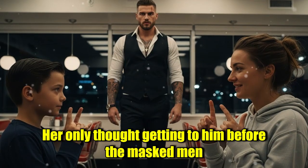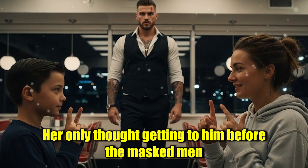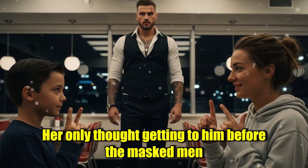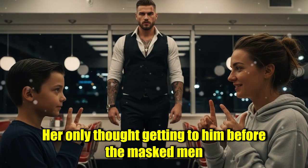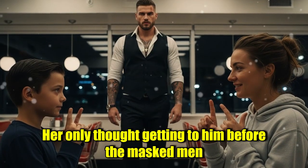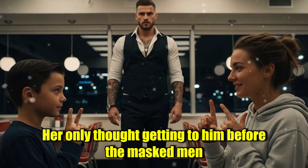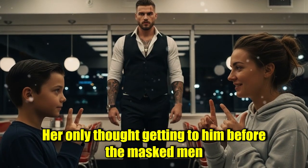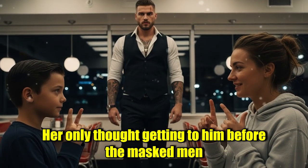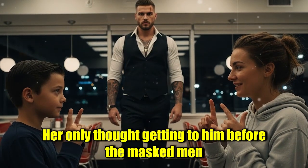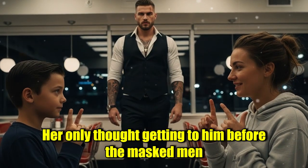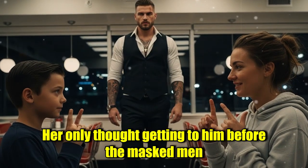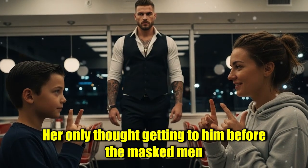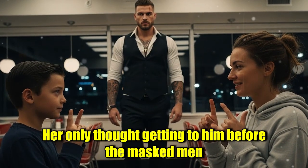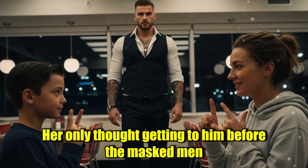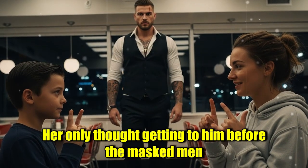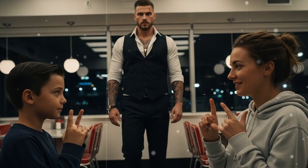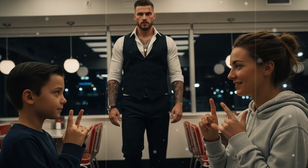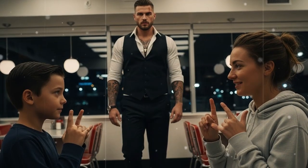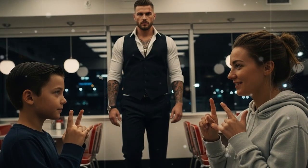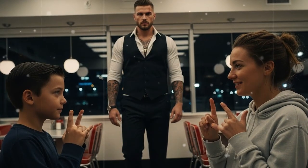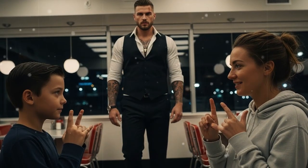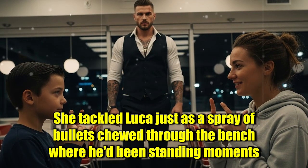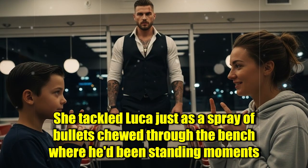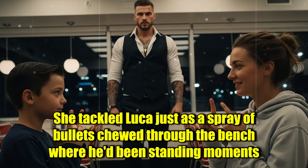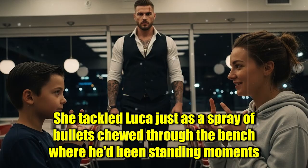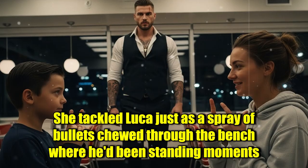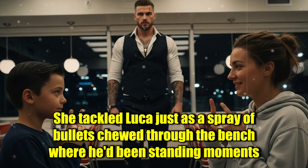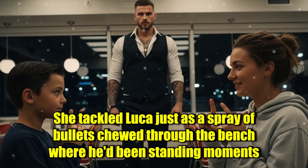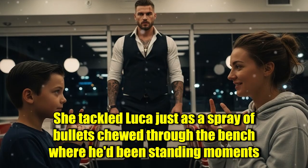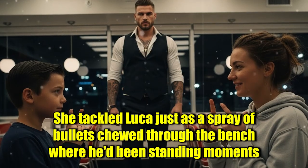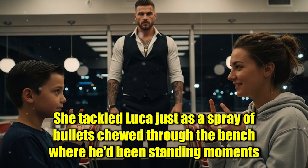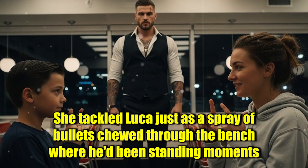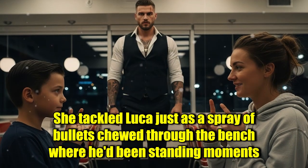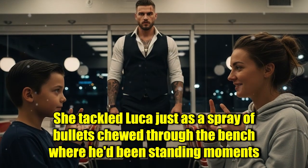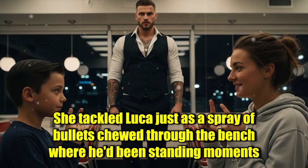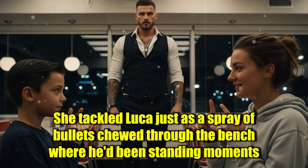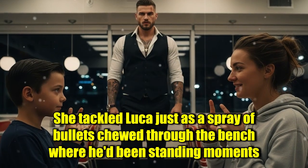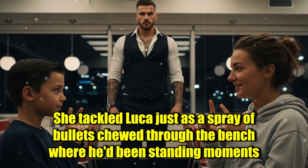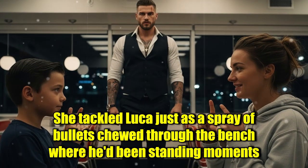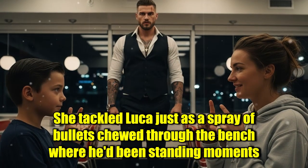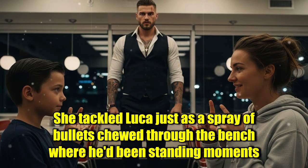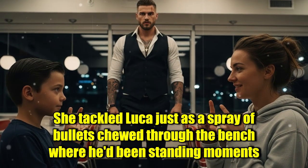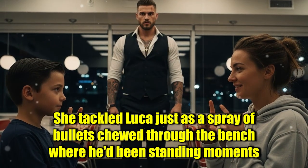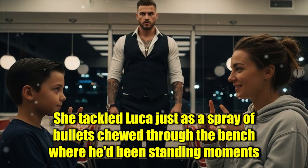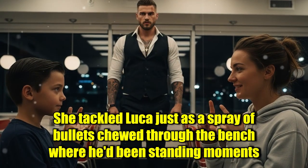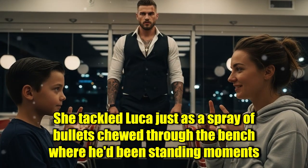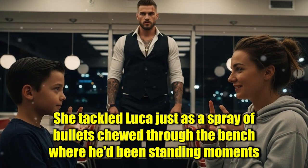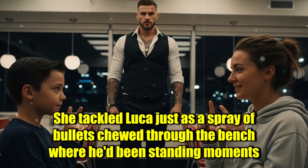thought getting to him before the masked men could. She tackled Luca just as a spray of bullets chewed through the bench where he'd been